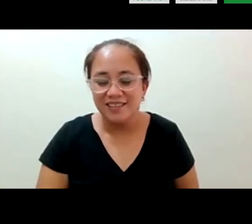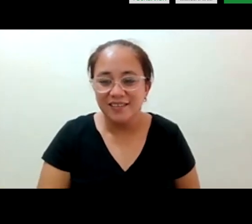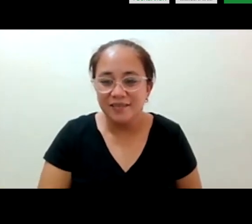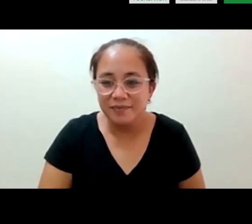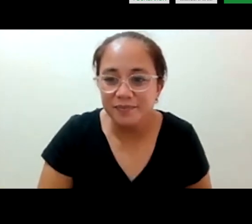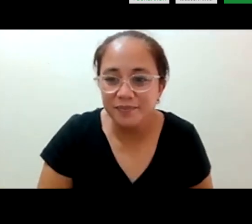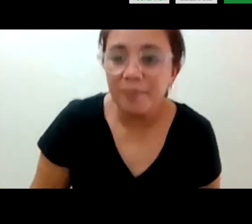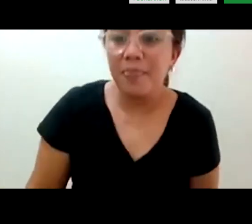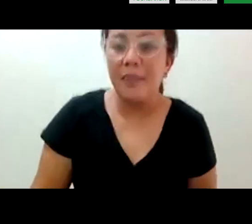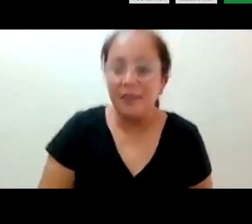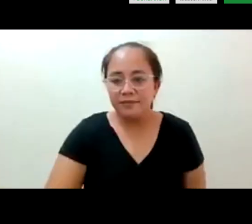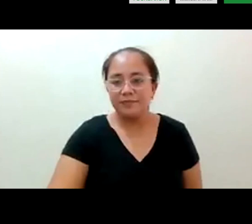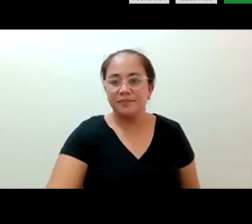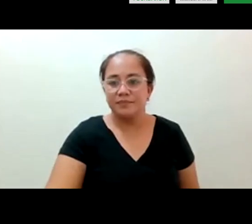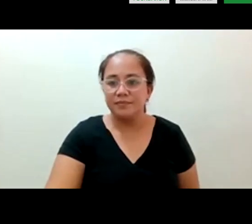this,